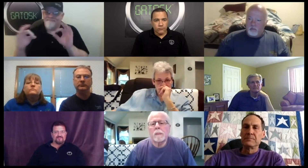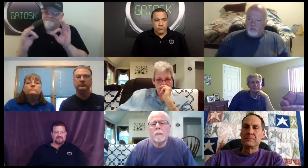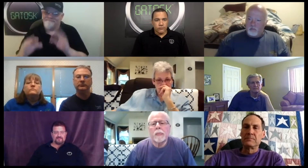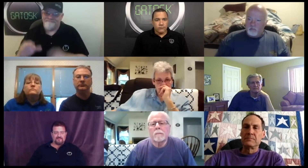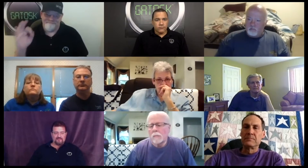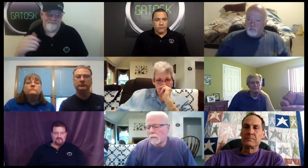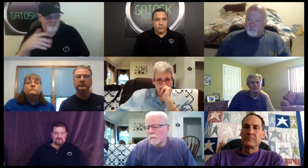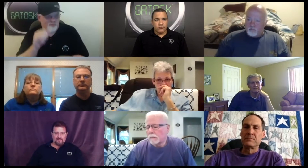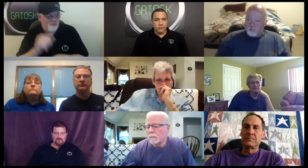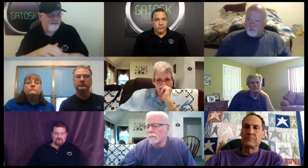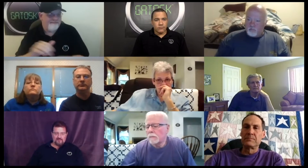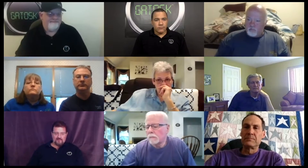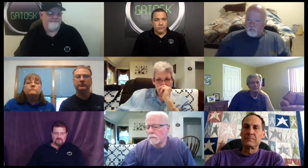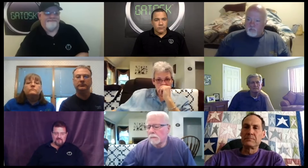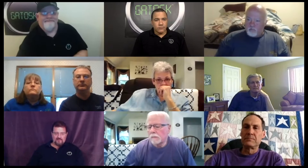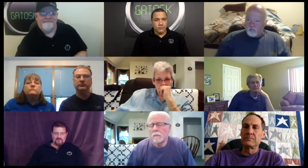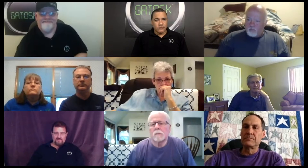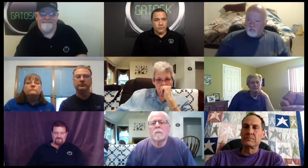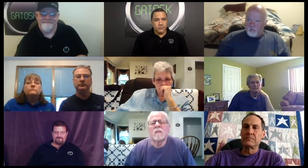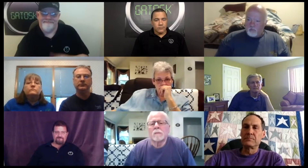right. Yeah, we'll be working on that.